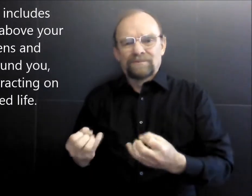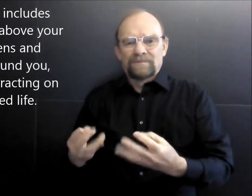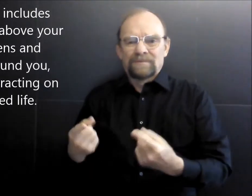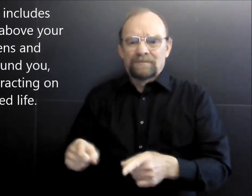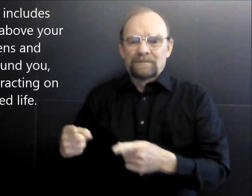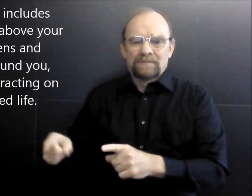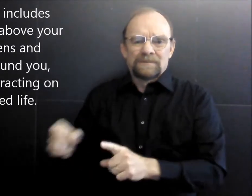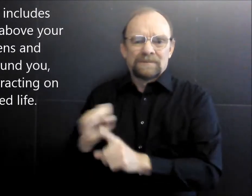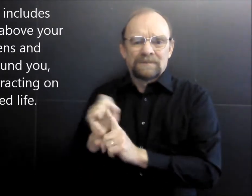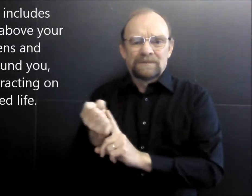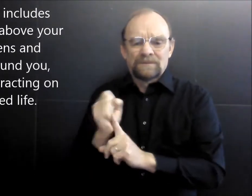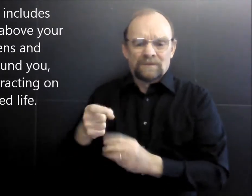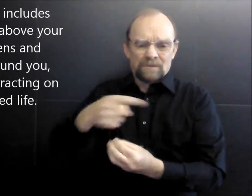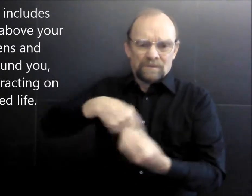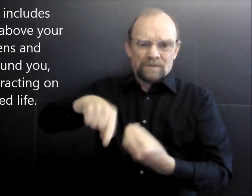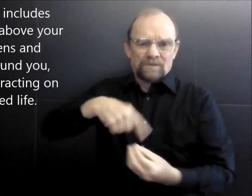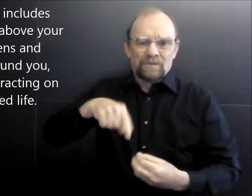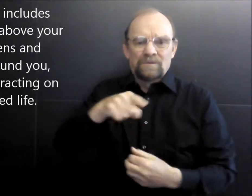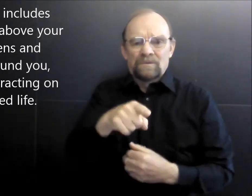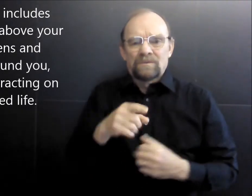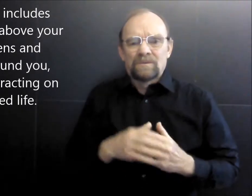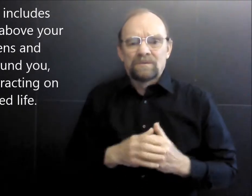interacting on that cluttered plane of life